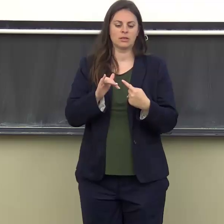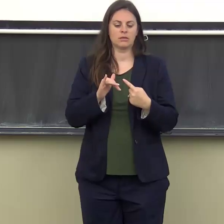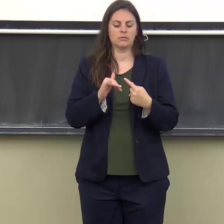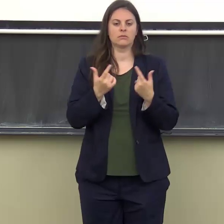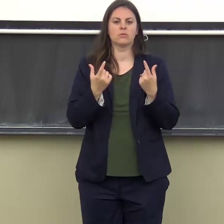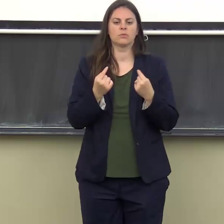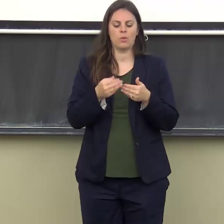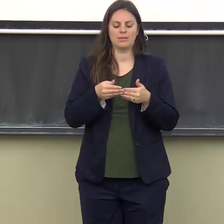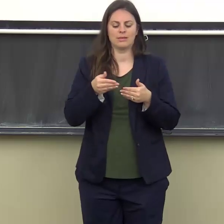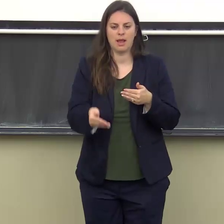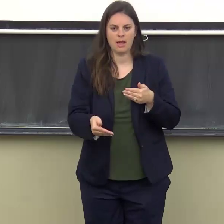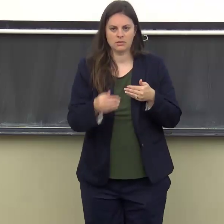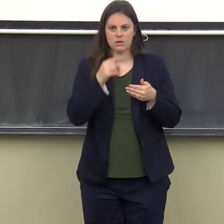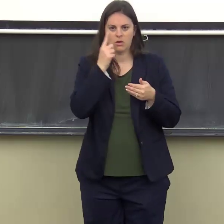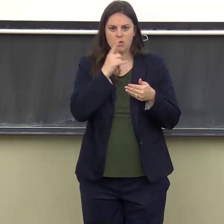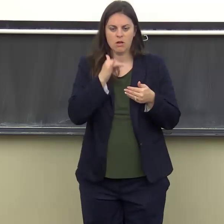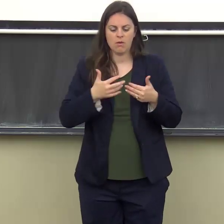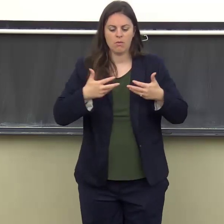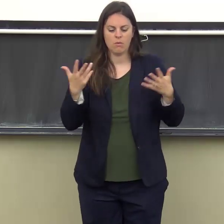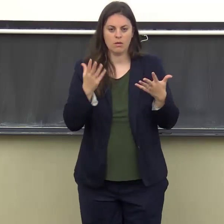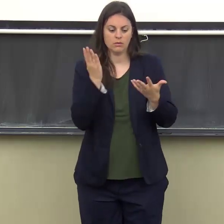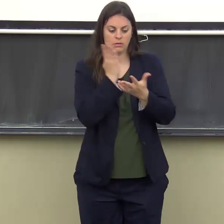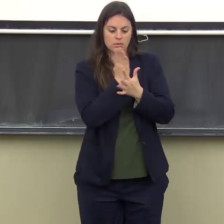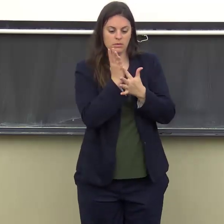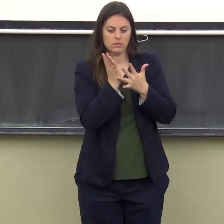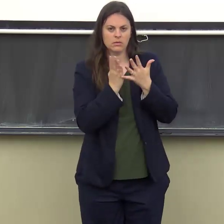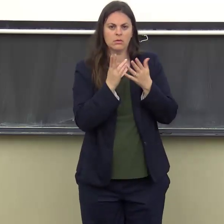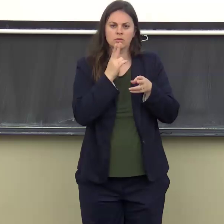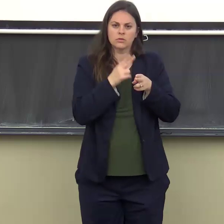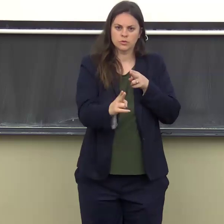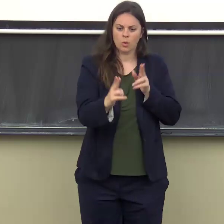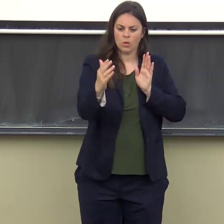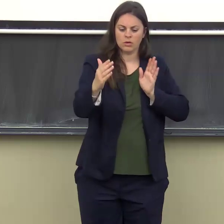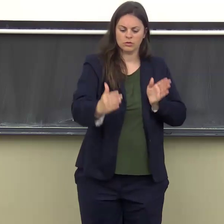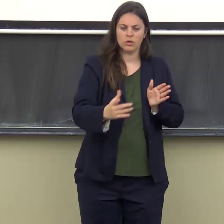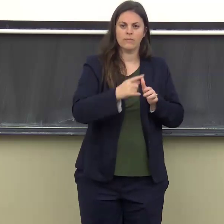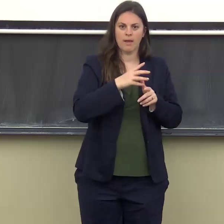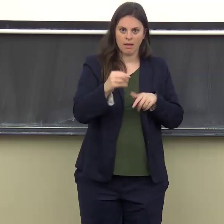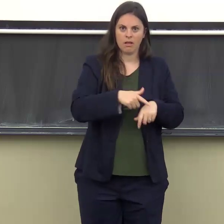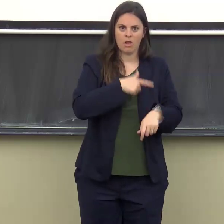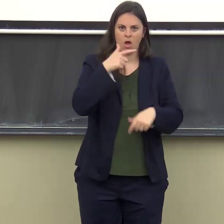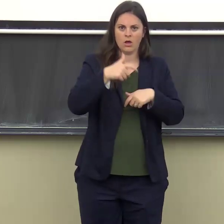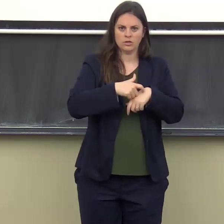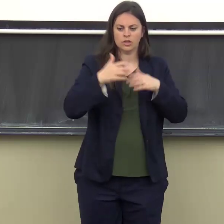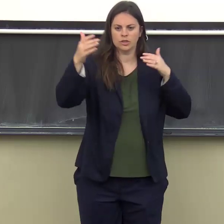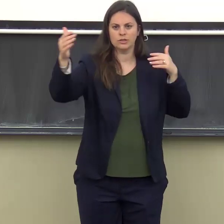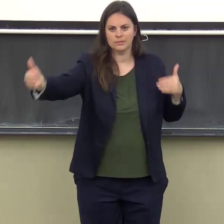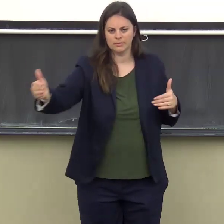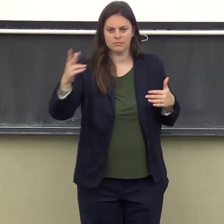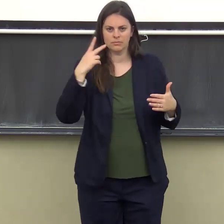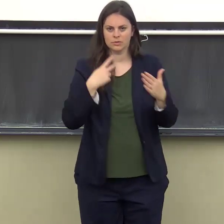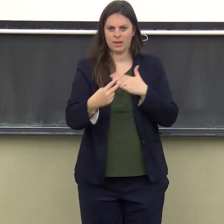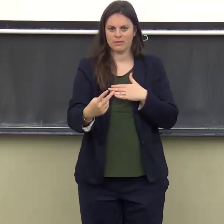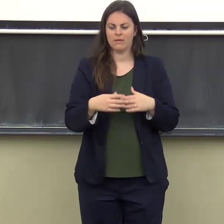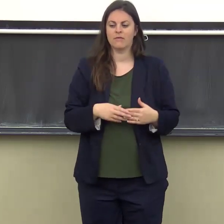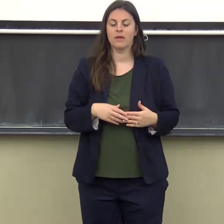do next? What are the next steps, both from a short-term and a long-term perspective? Last year's